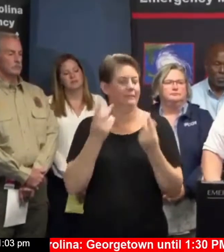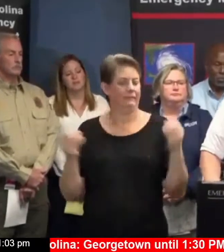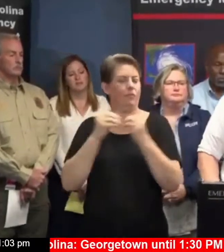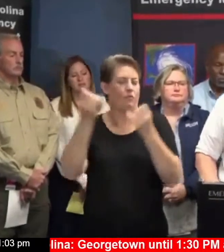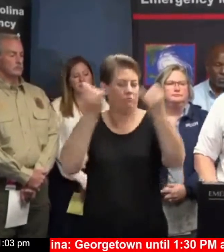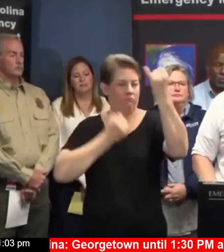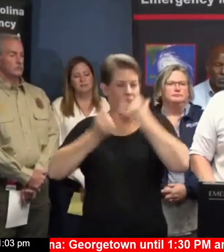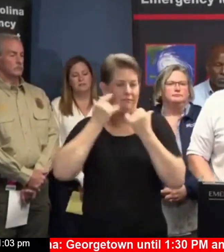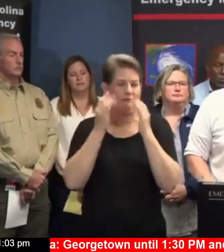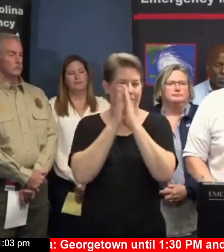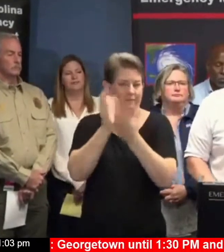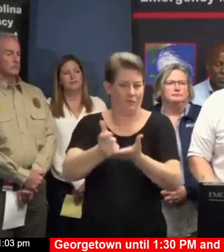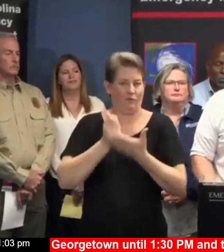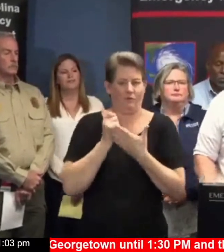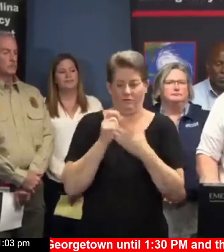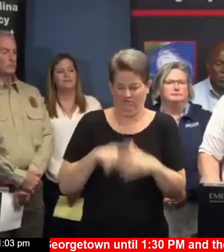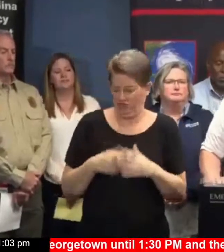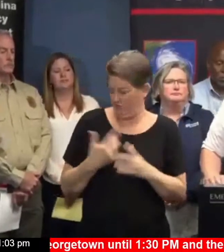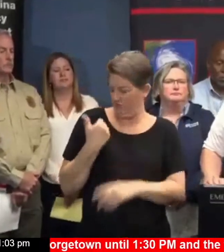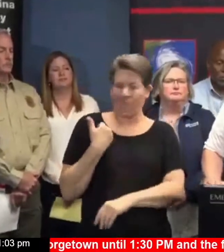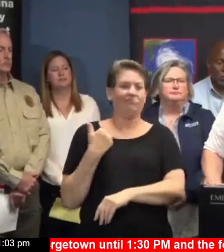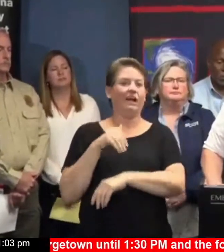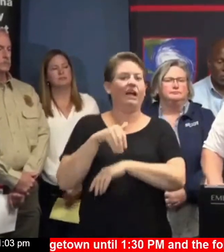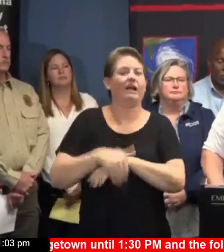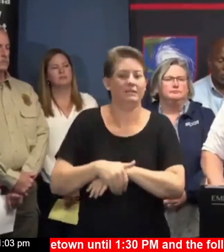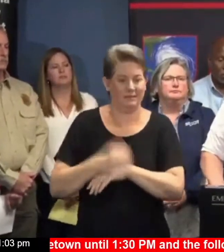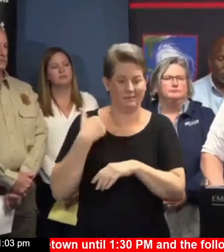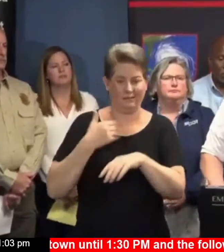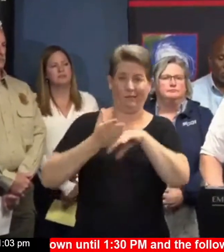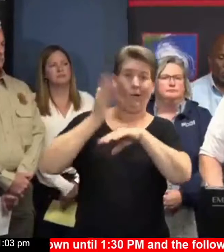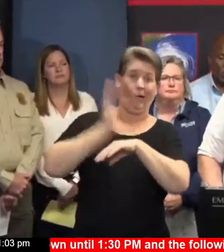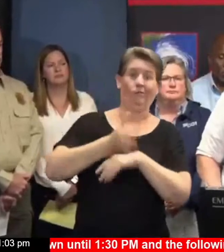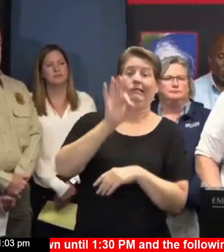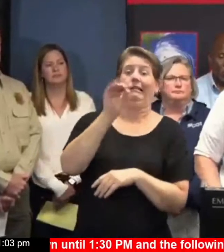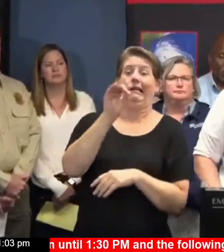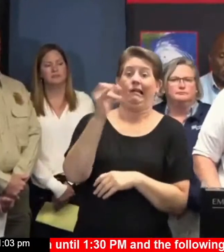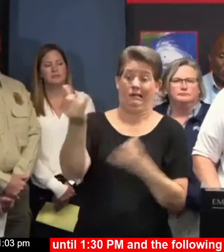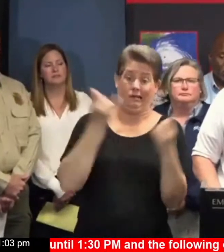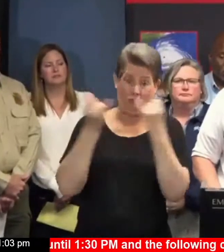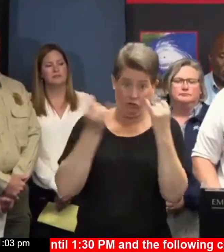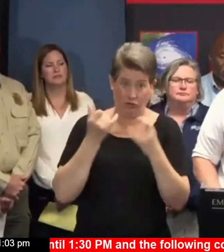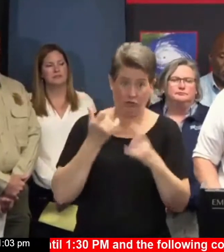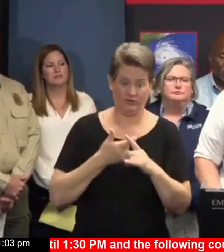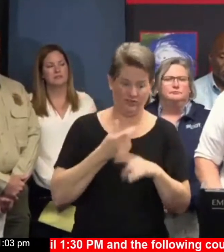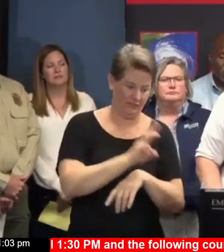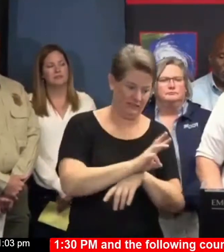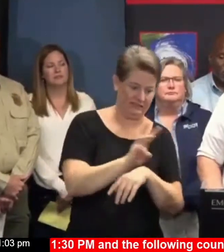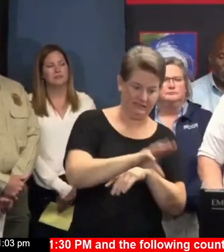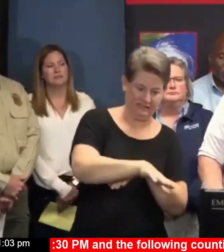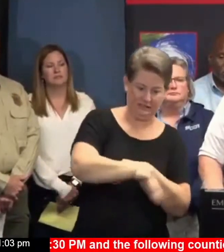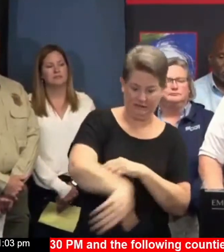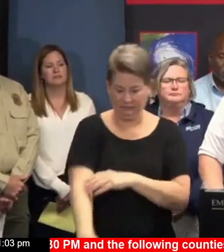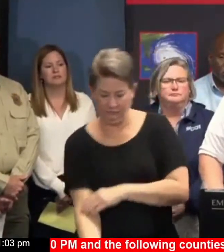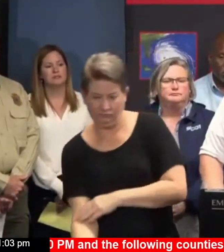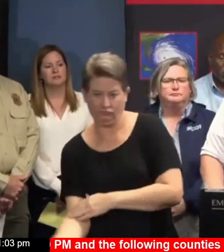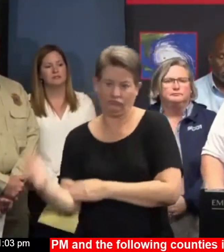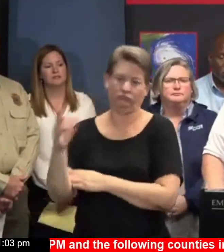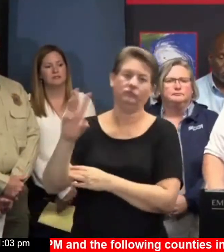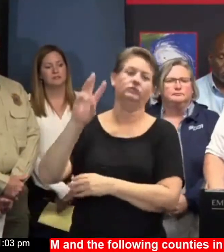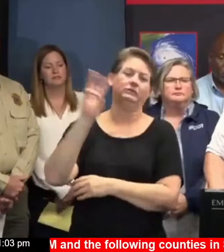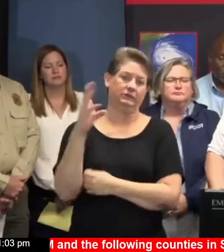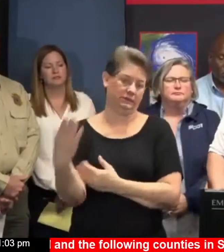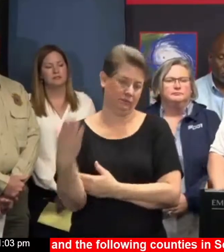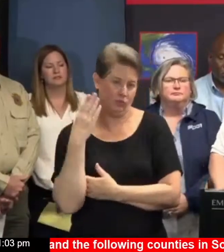for service starting last night. We were over 90 calls for service from 6 p.m. until 6 a.m. this morning, and